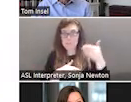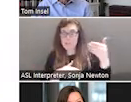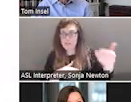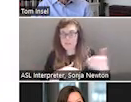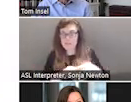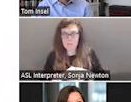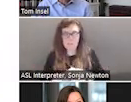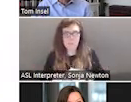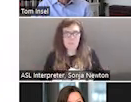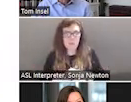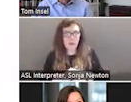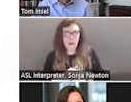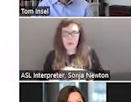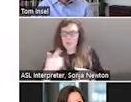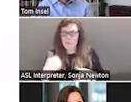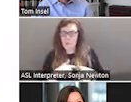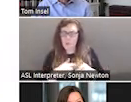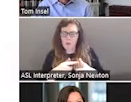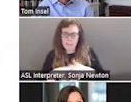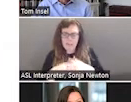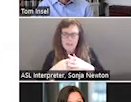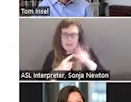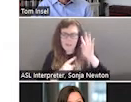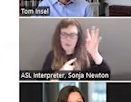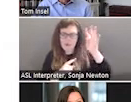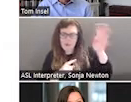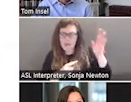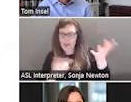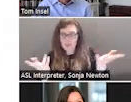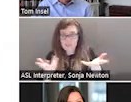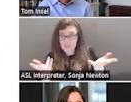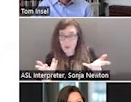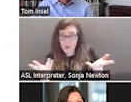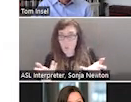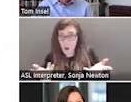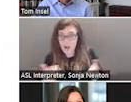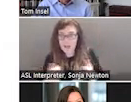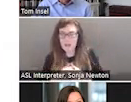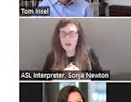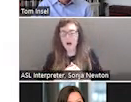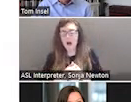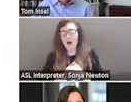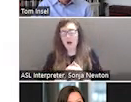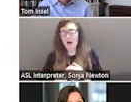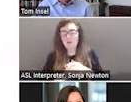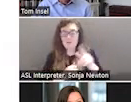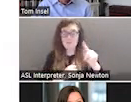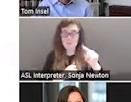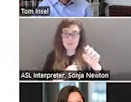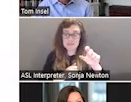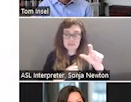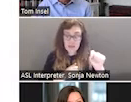where can we begin to innovate? And certainly, part of this is going to be around what we do with text and chat,